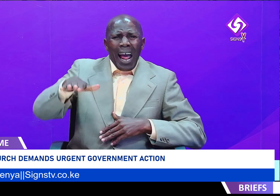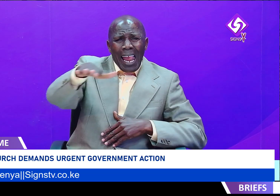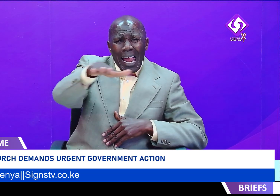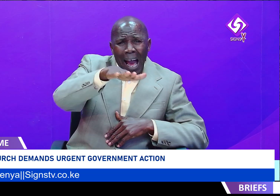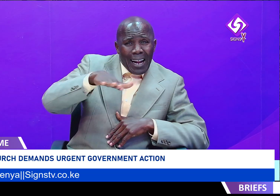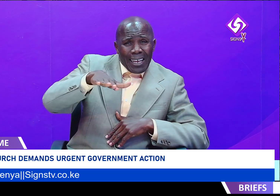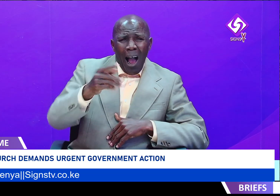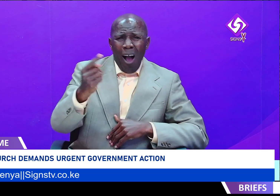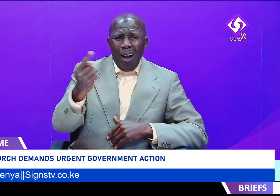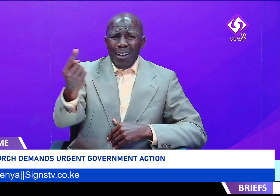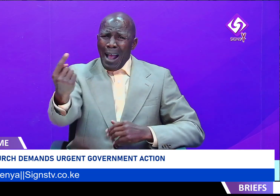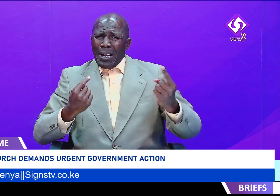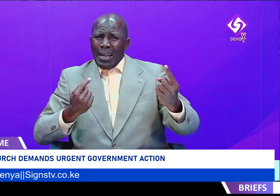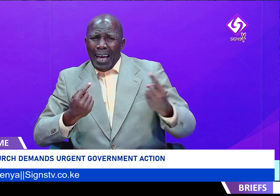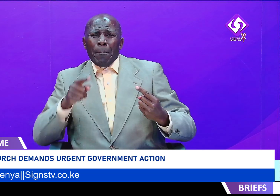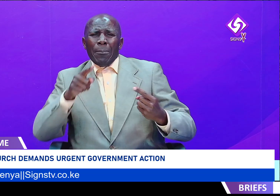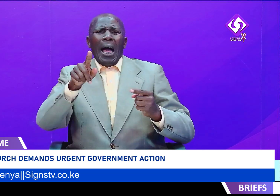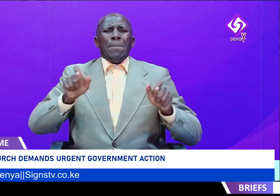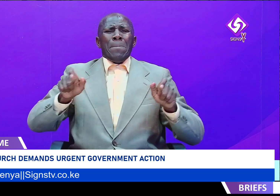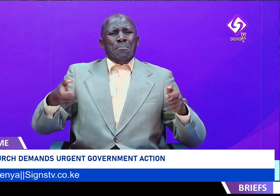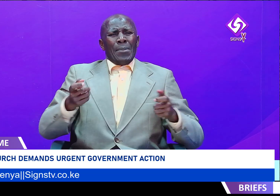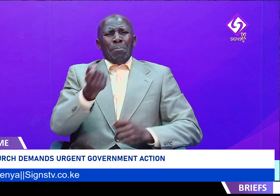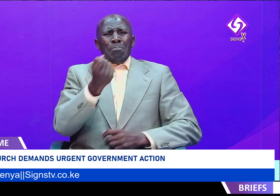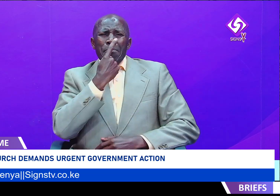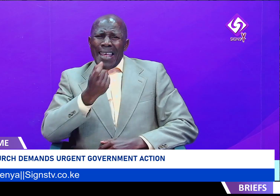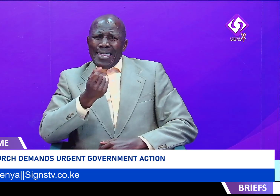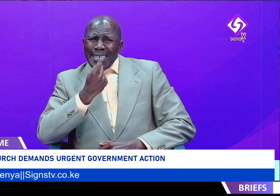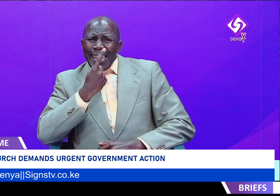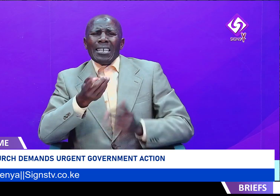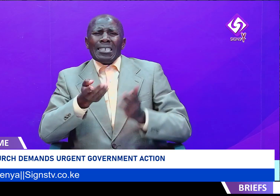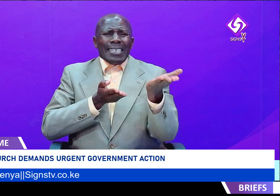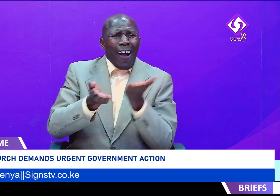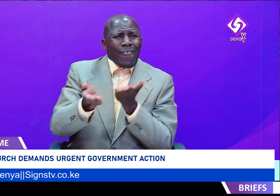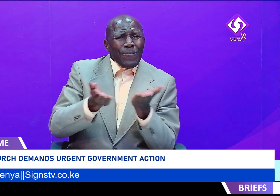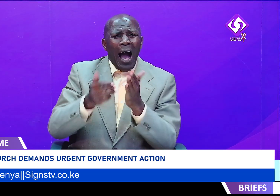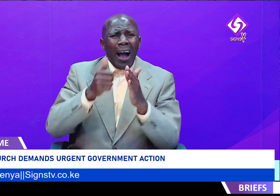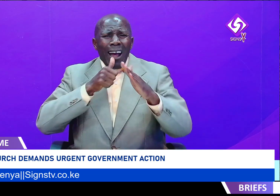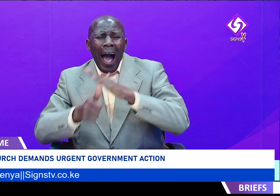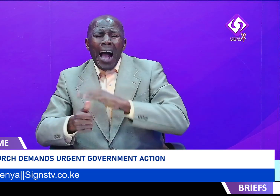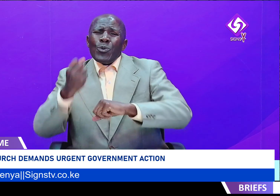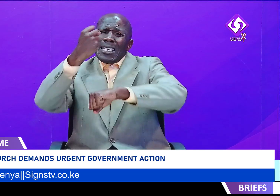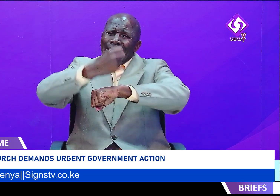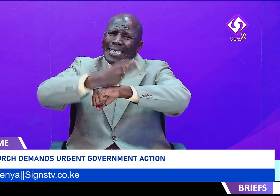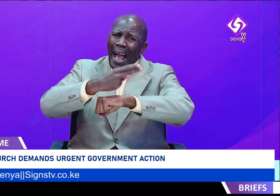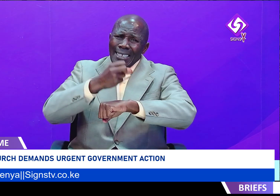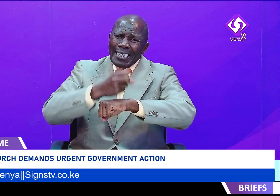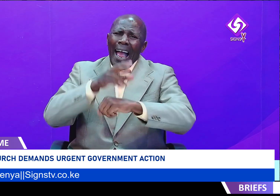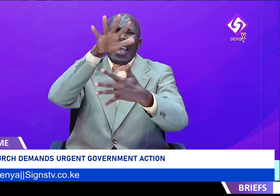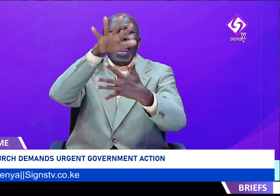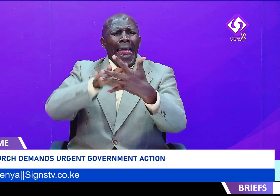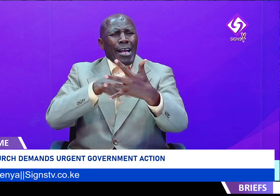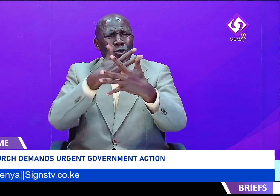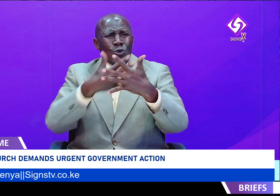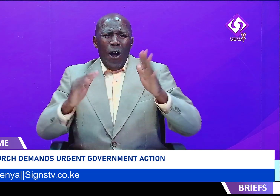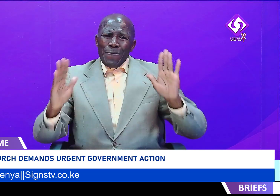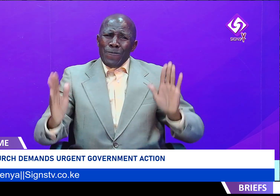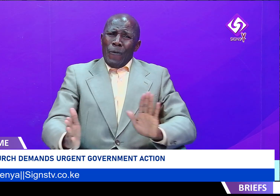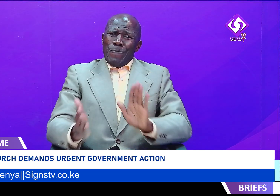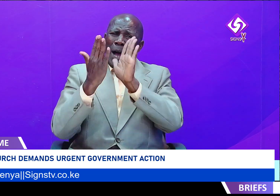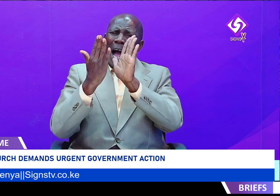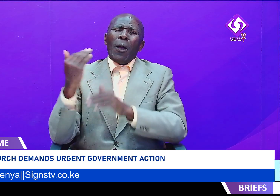The strong statements come as medical services under the SHA scheme face disruptions in